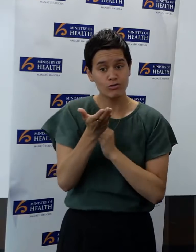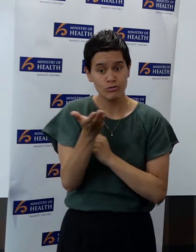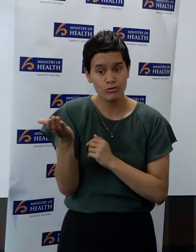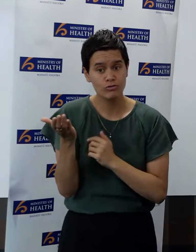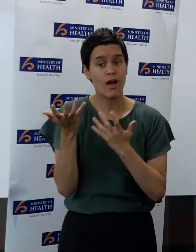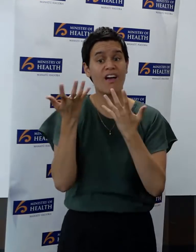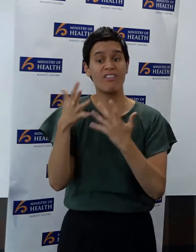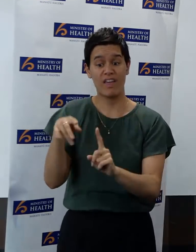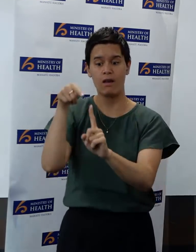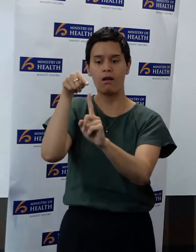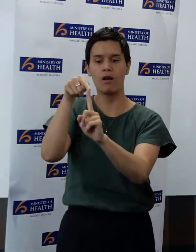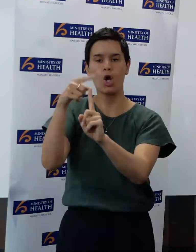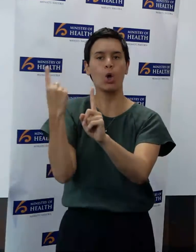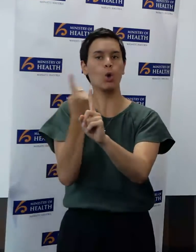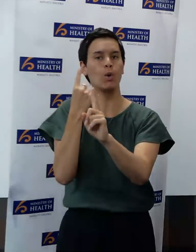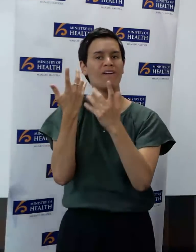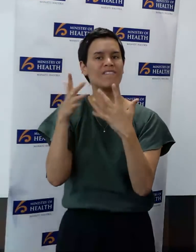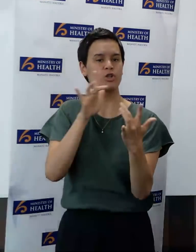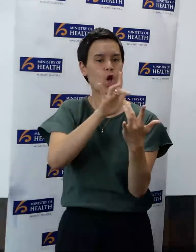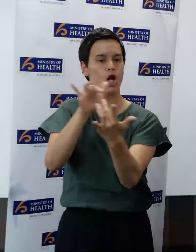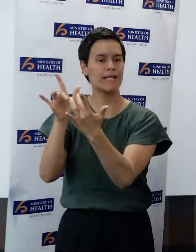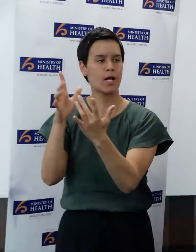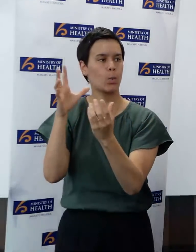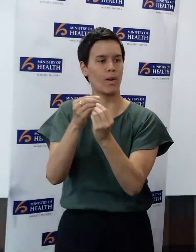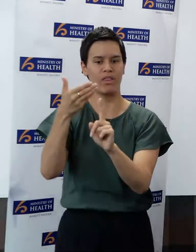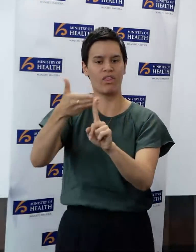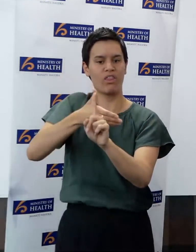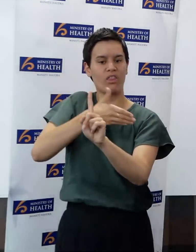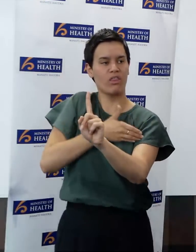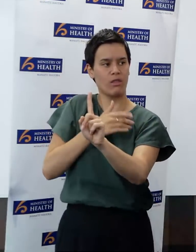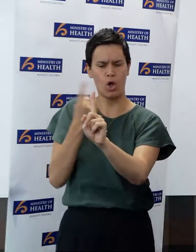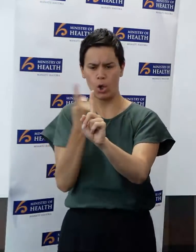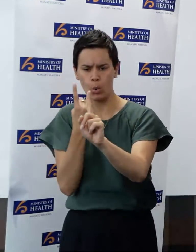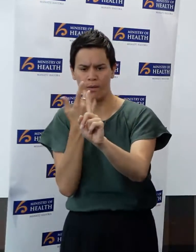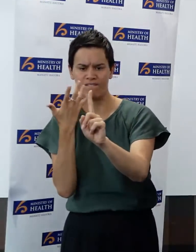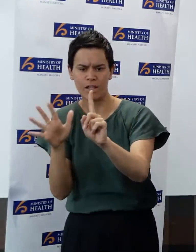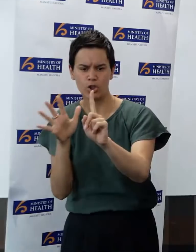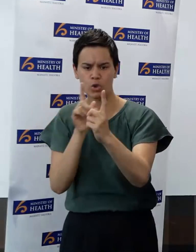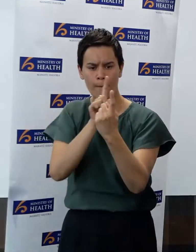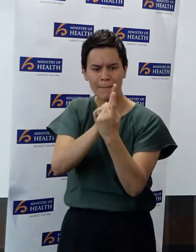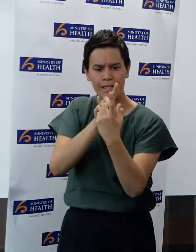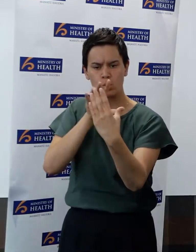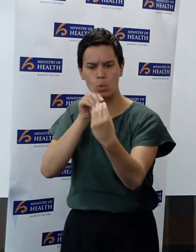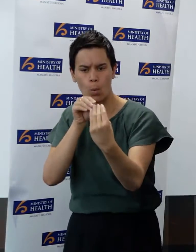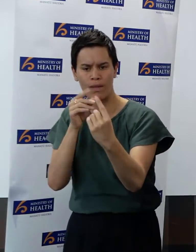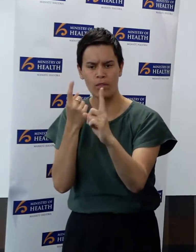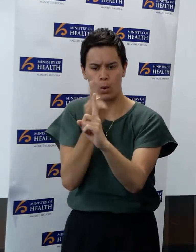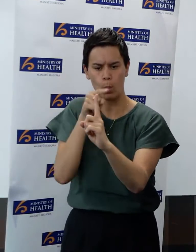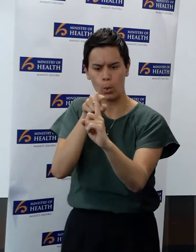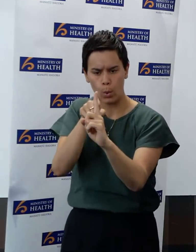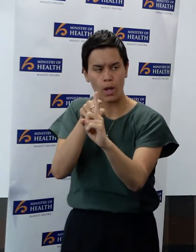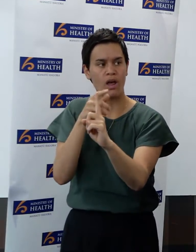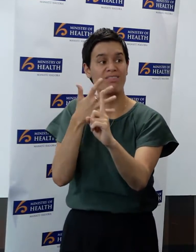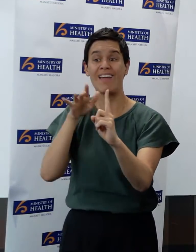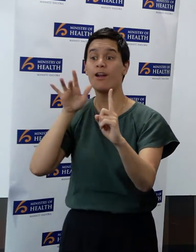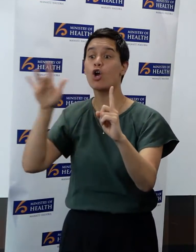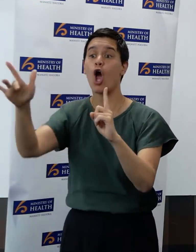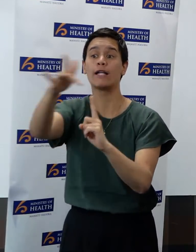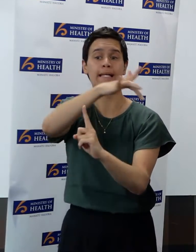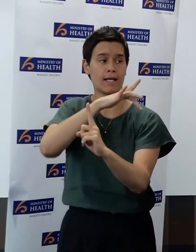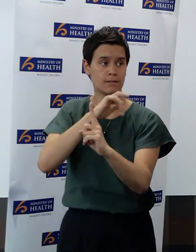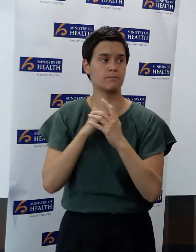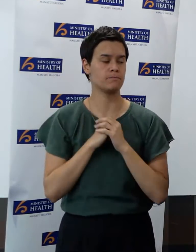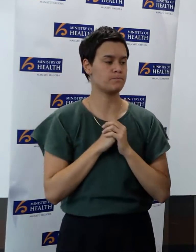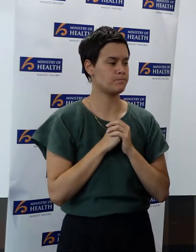tracing. Caroline, did you want to just talk about what some of the practicalities are there? I think Ashley's covered the main points there, and that